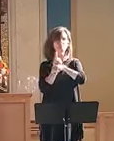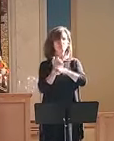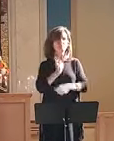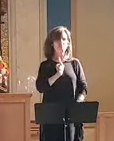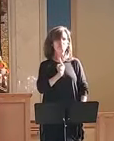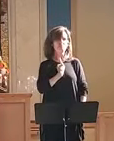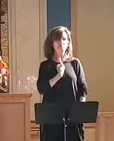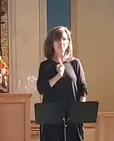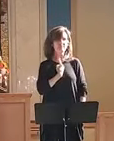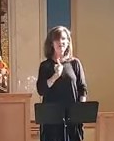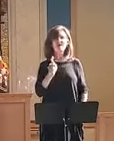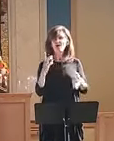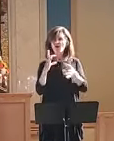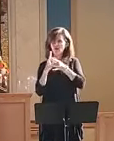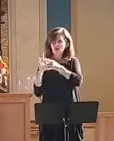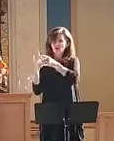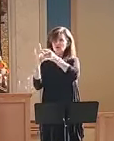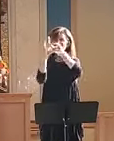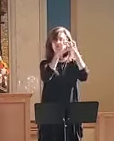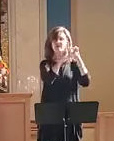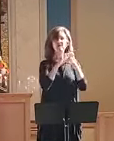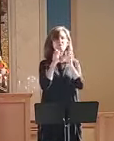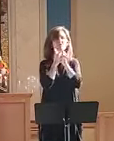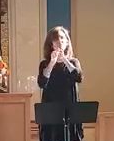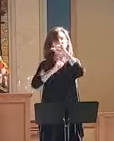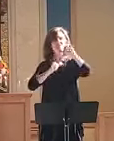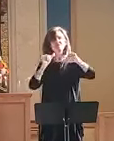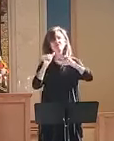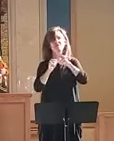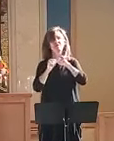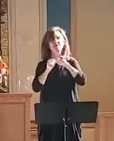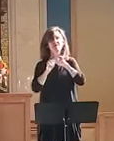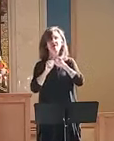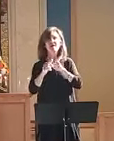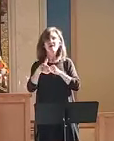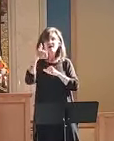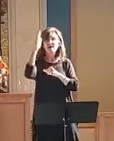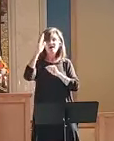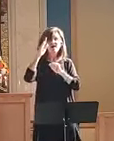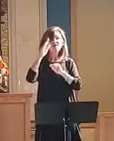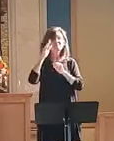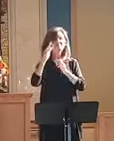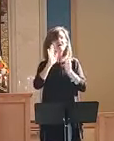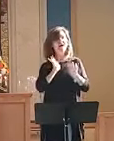We are in communion, and that's what we're meant for with our God.